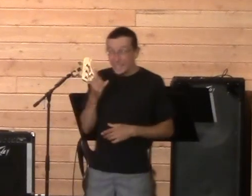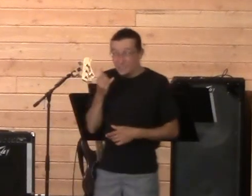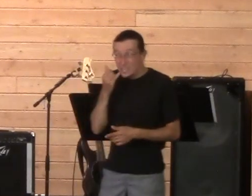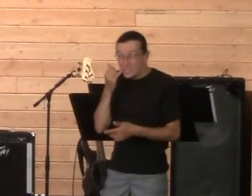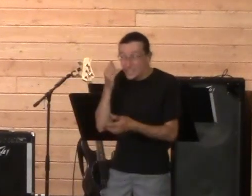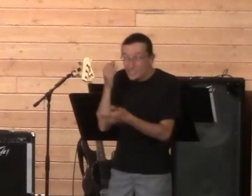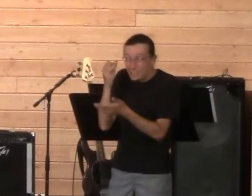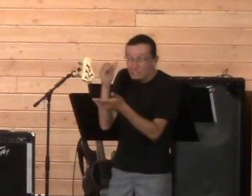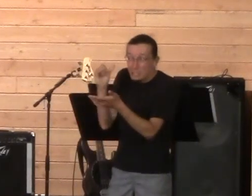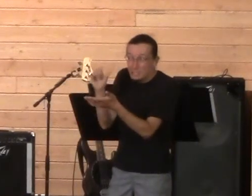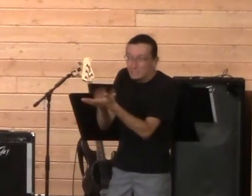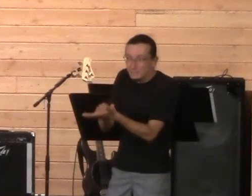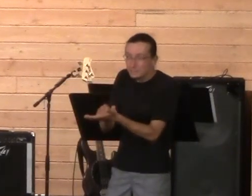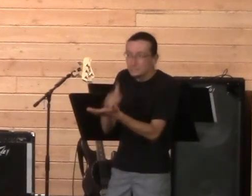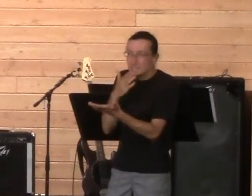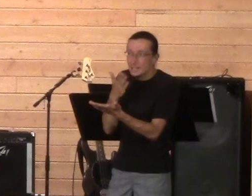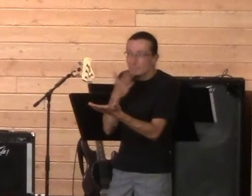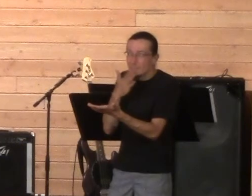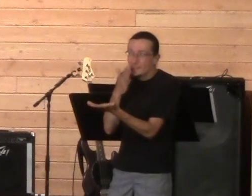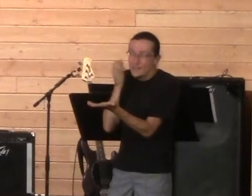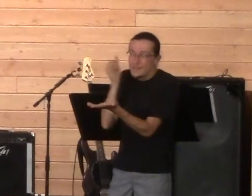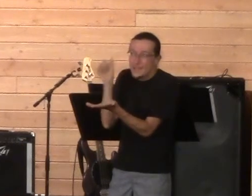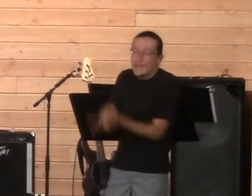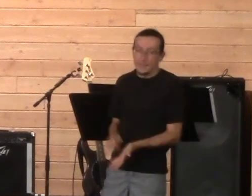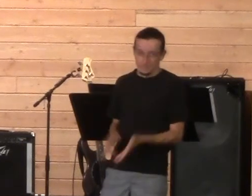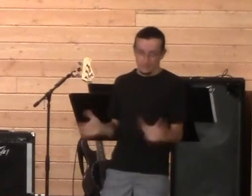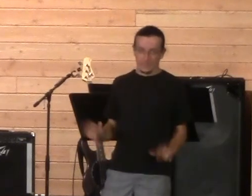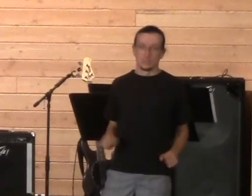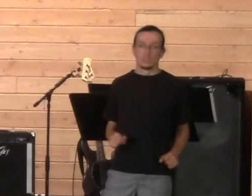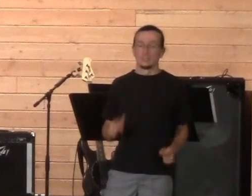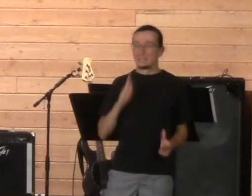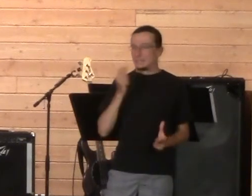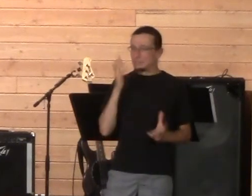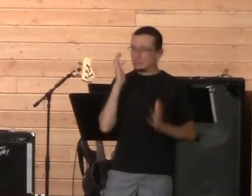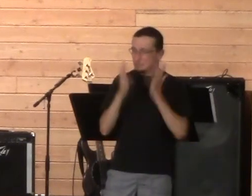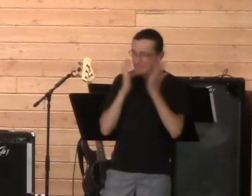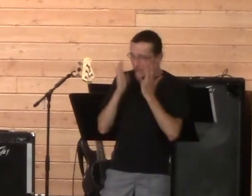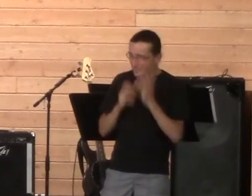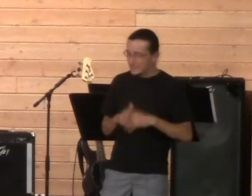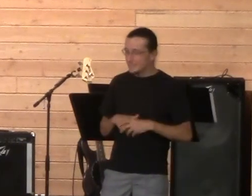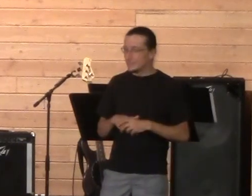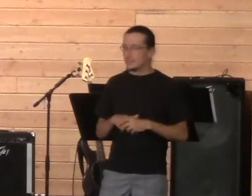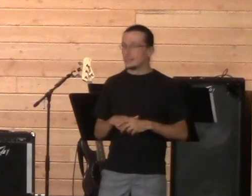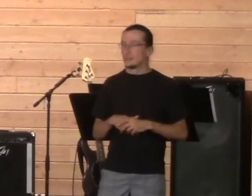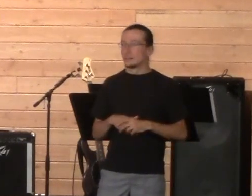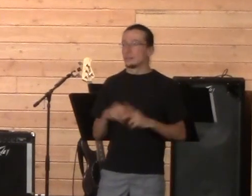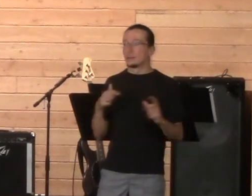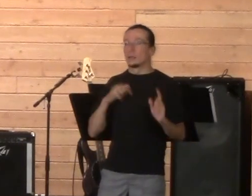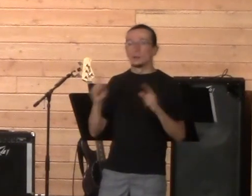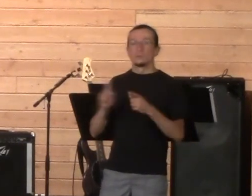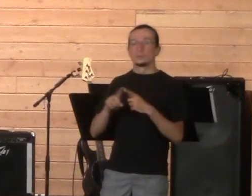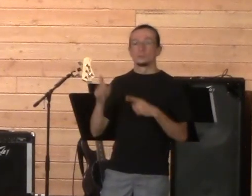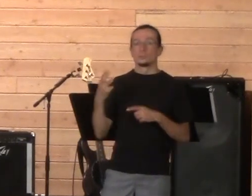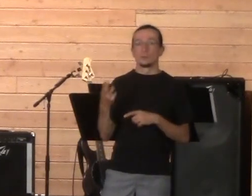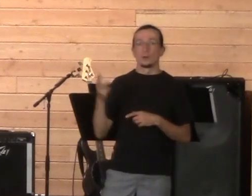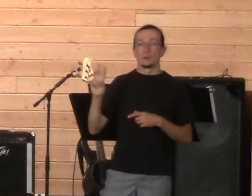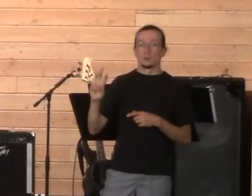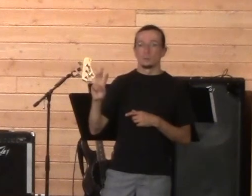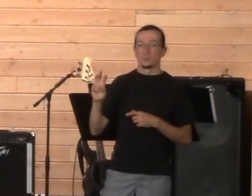on. It was a little embarrassing. I went over to the hardware store here in